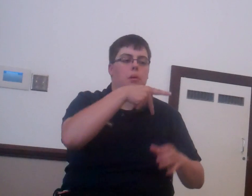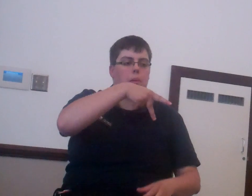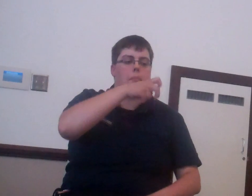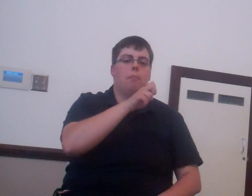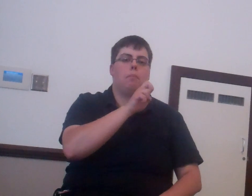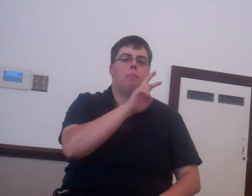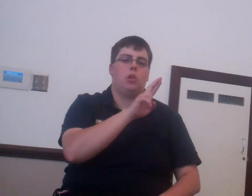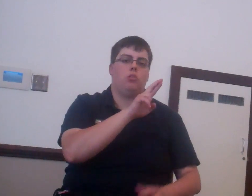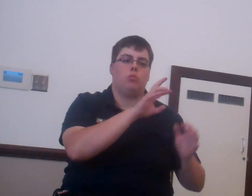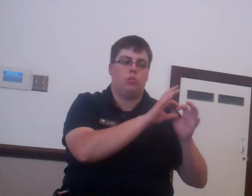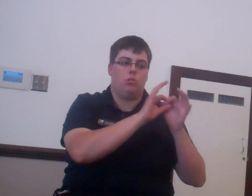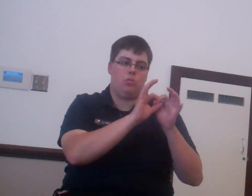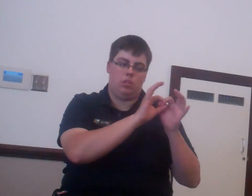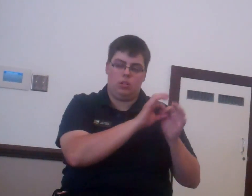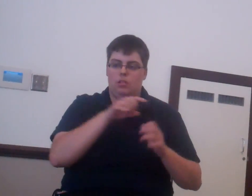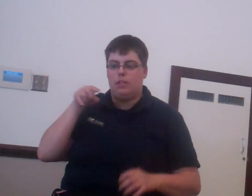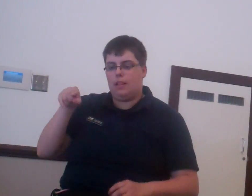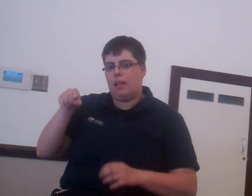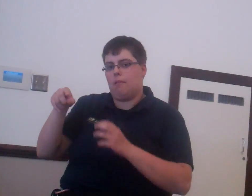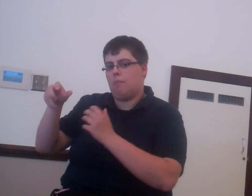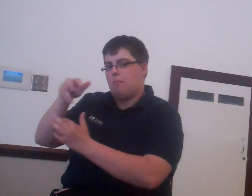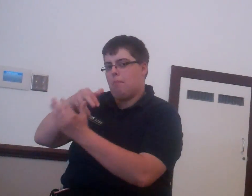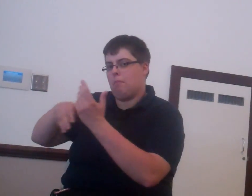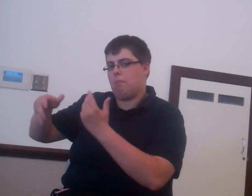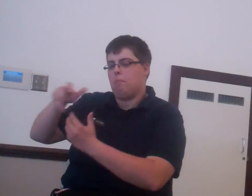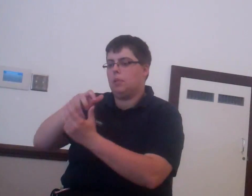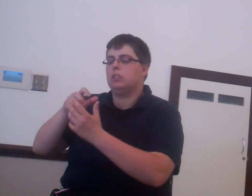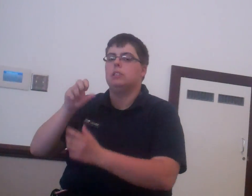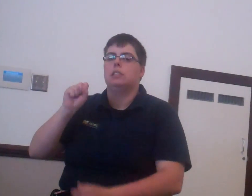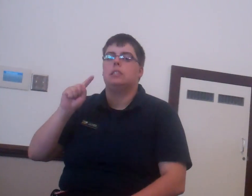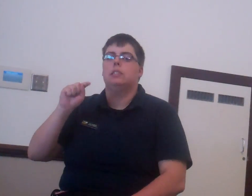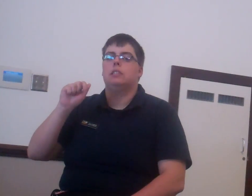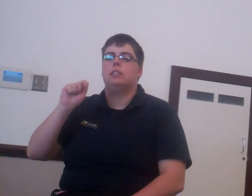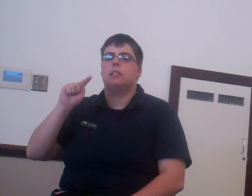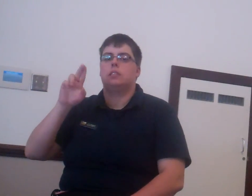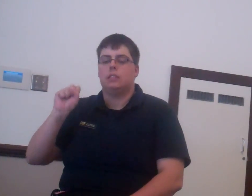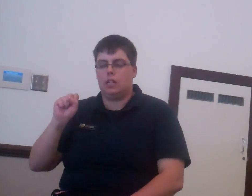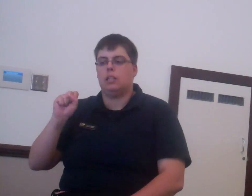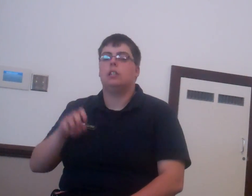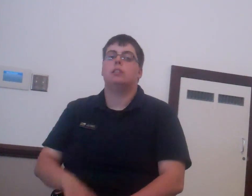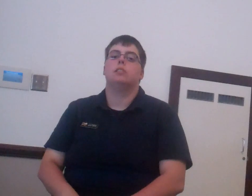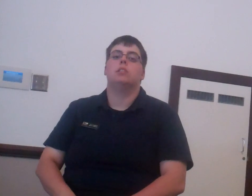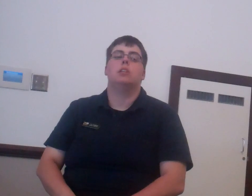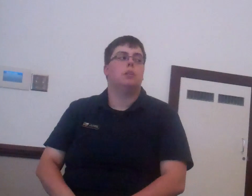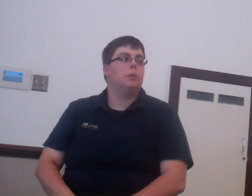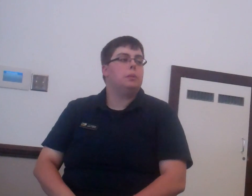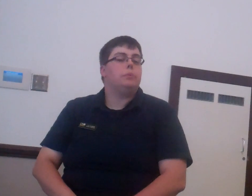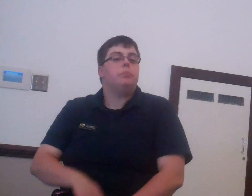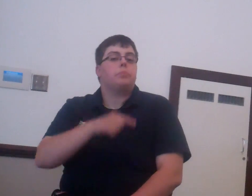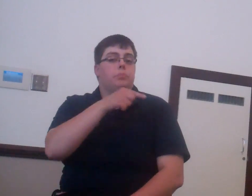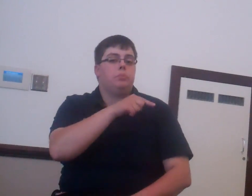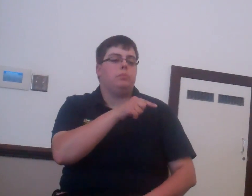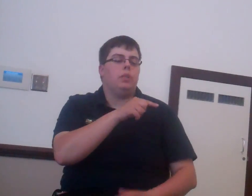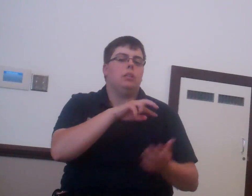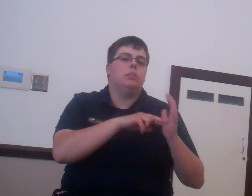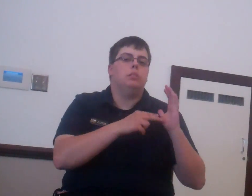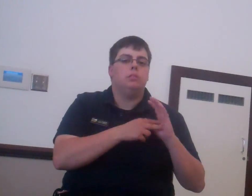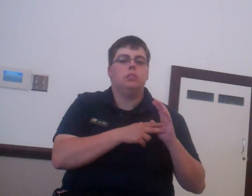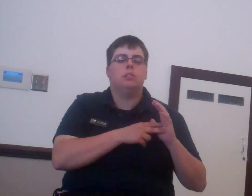peer relationships are relationships with people at work who have a similar level of status or a similar level of